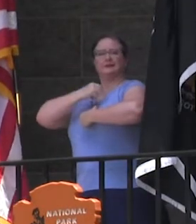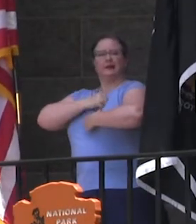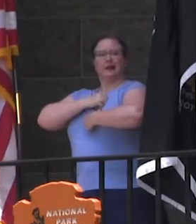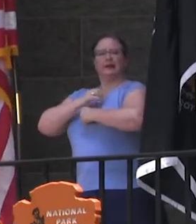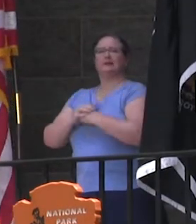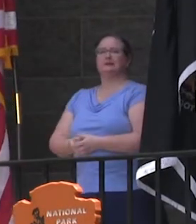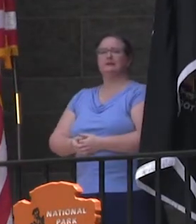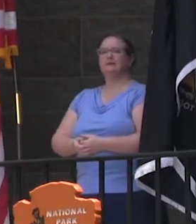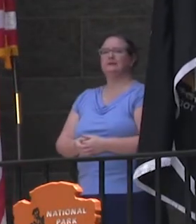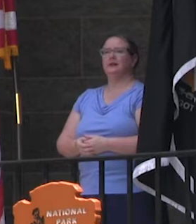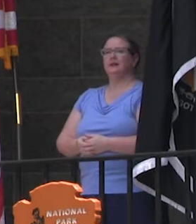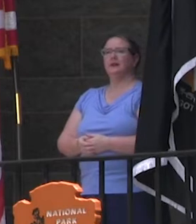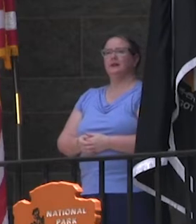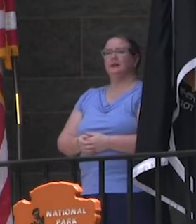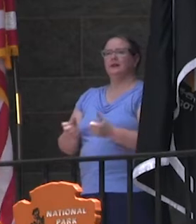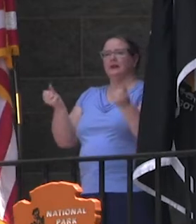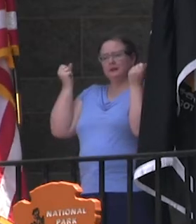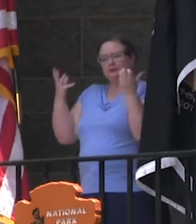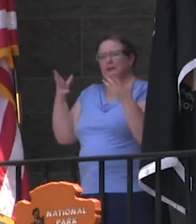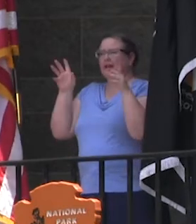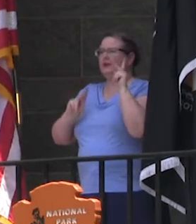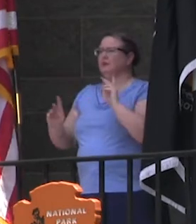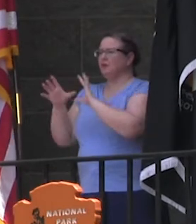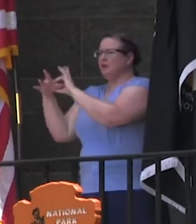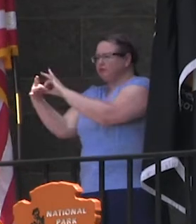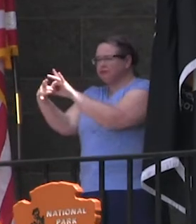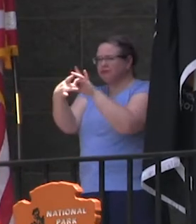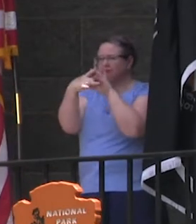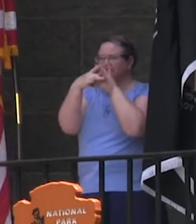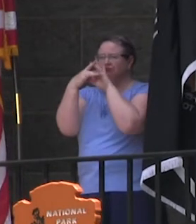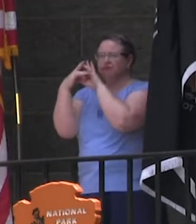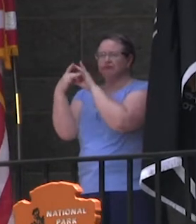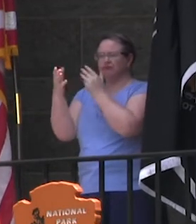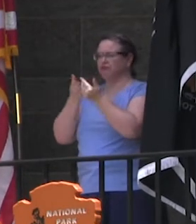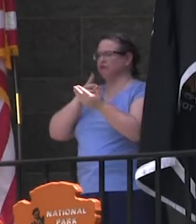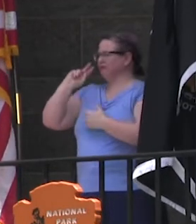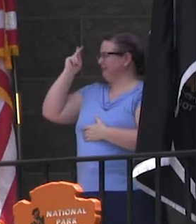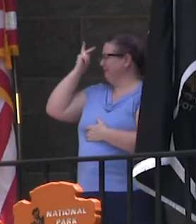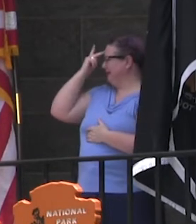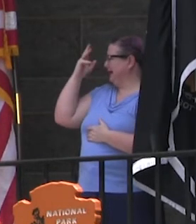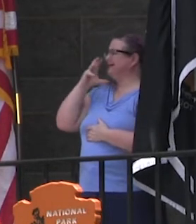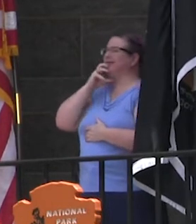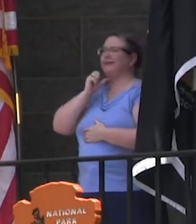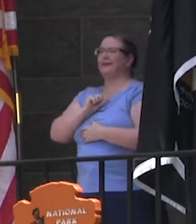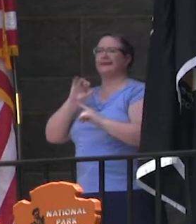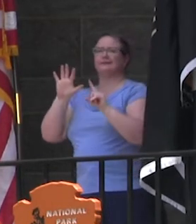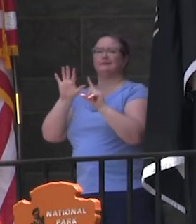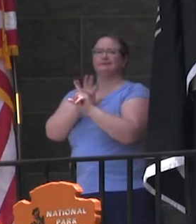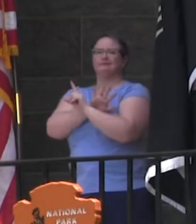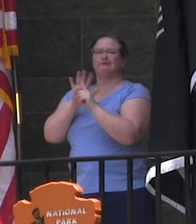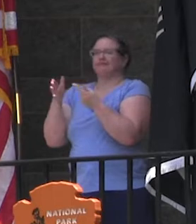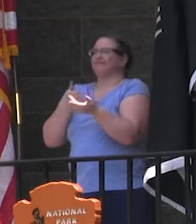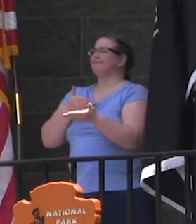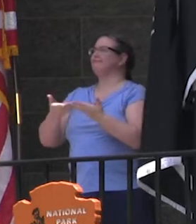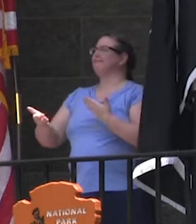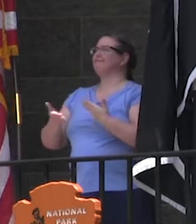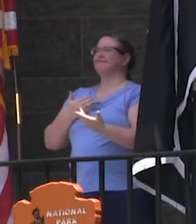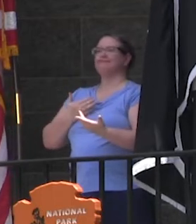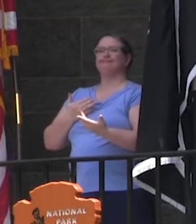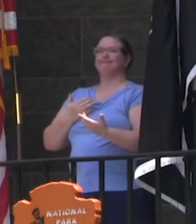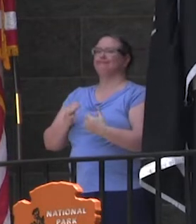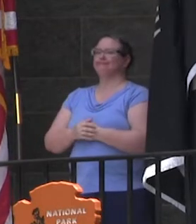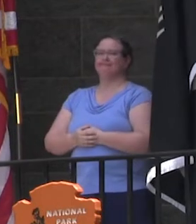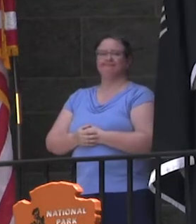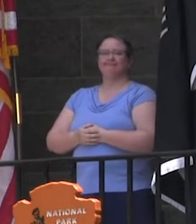event can bring so many of us together, no matter our politics, age, or background. Our fallen